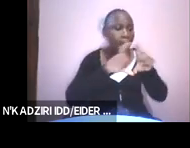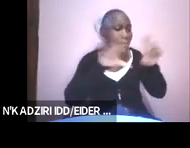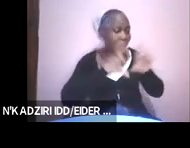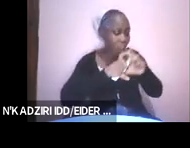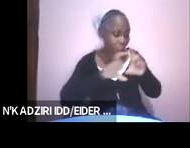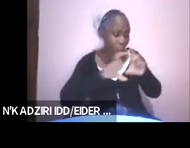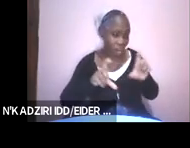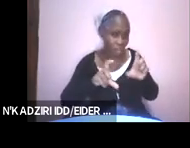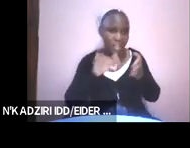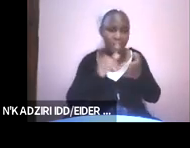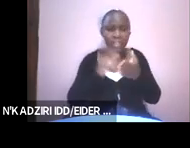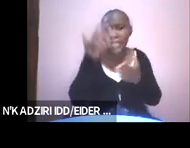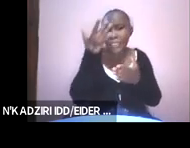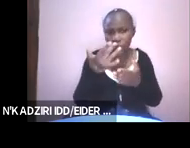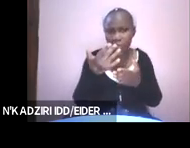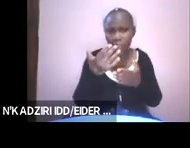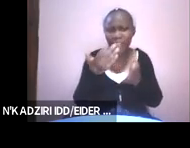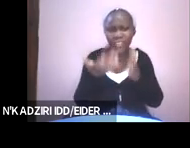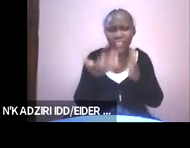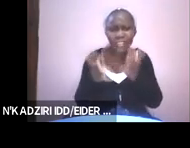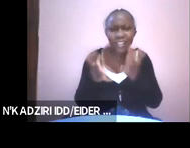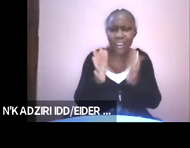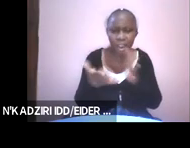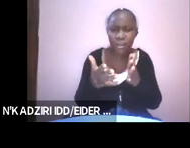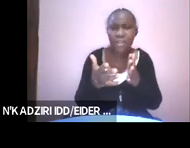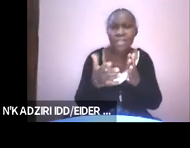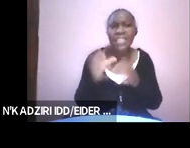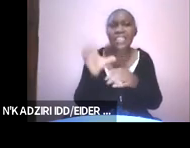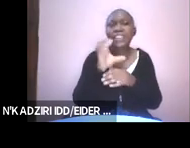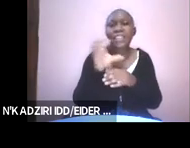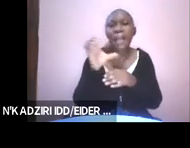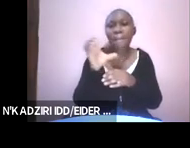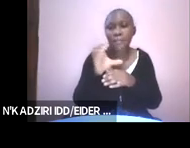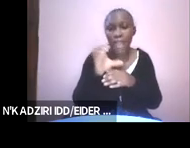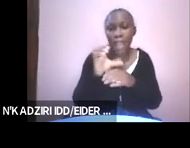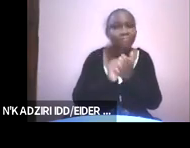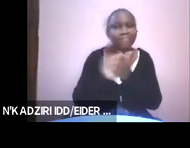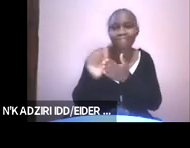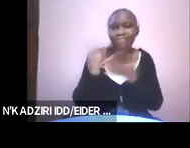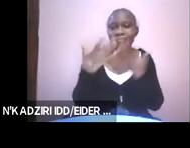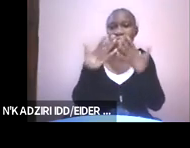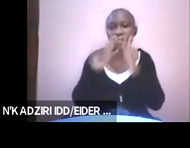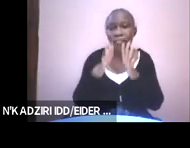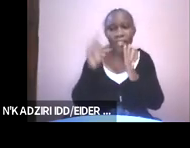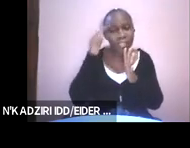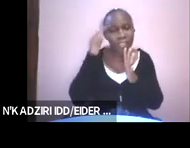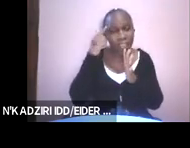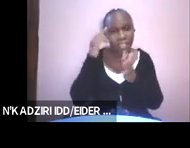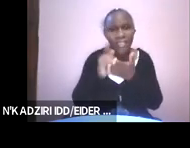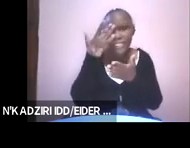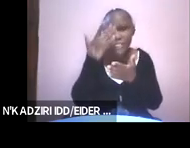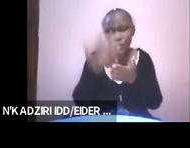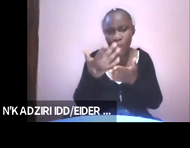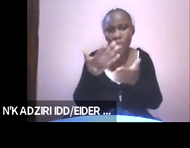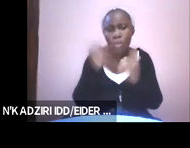is probably less relevant now since the chapter has already been published. And so that's why I think, thank you, Aurelia. We're like moving a little